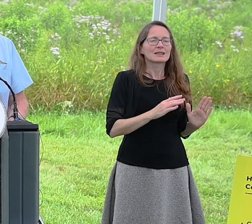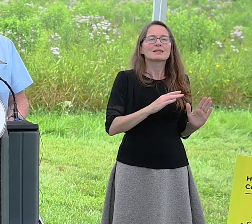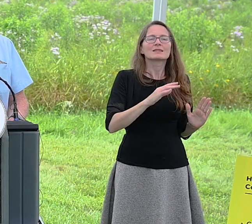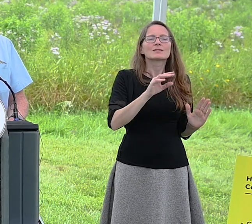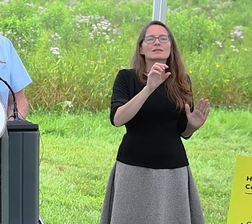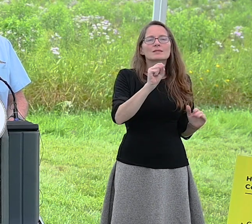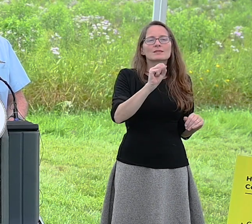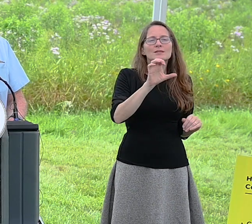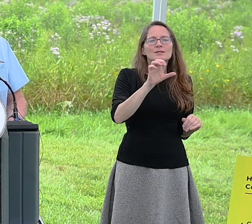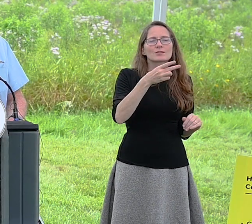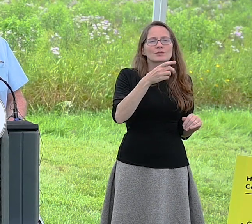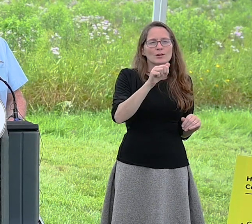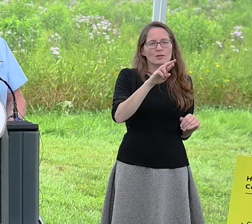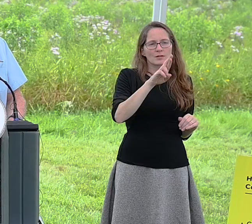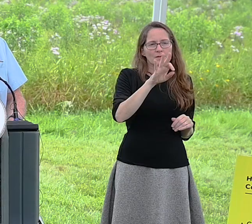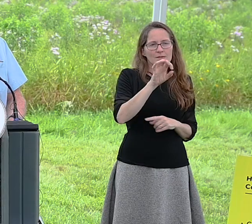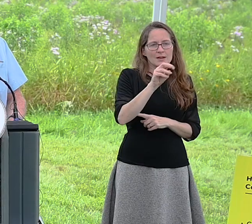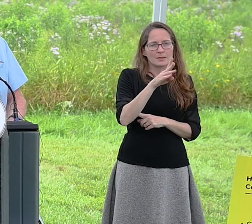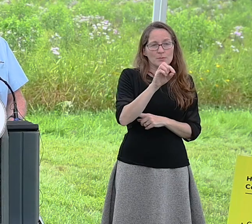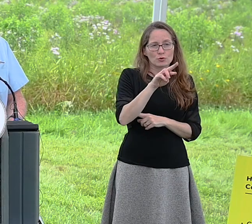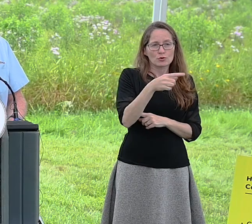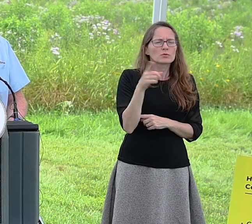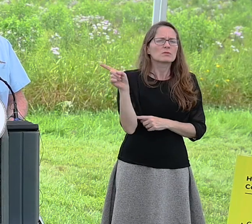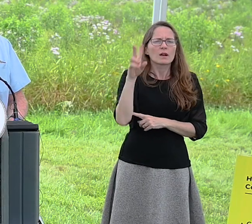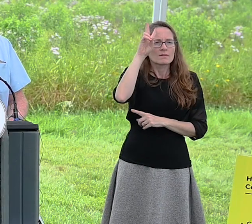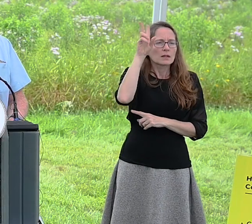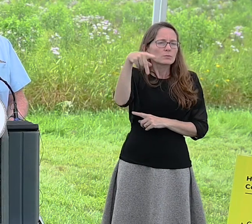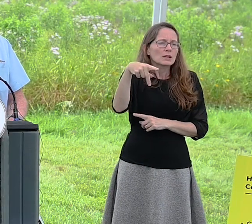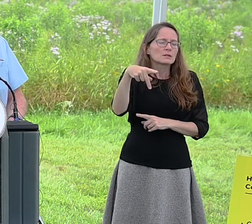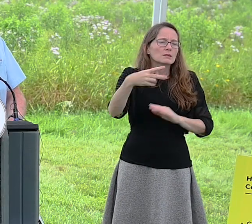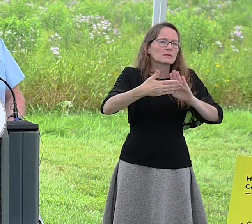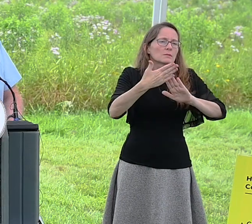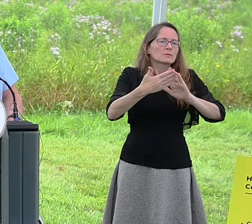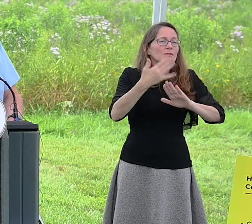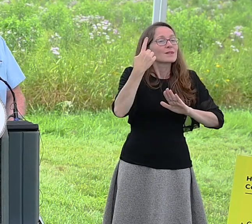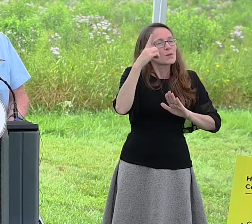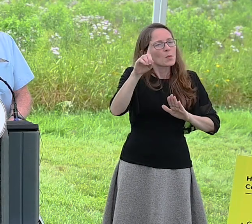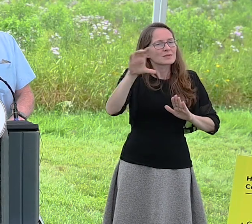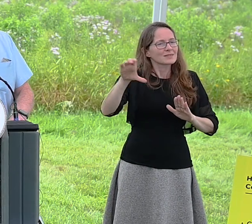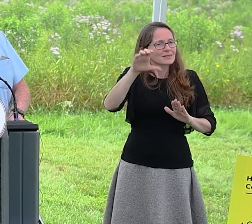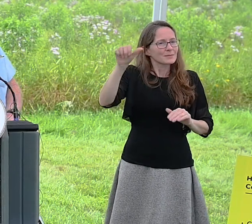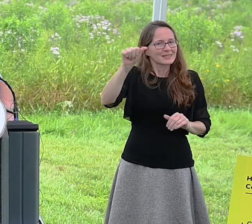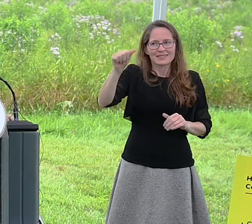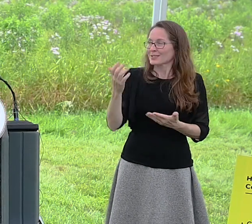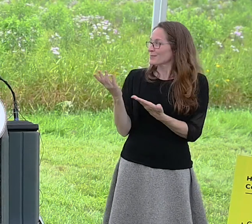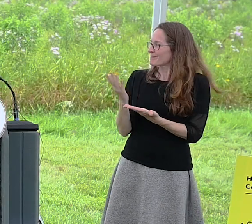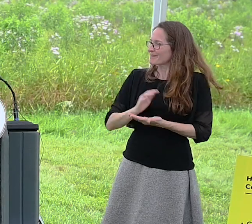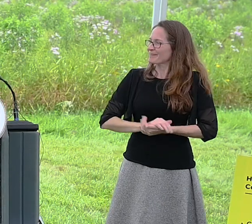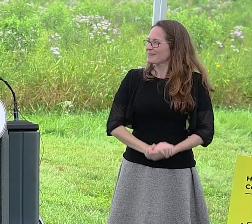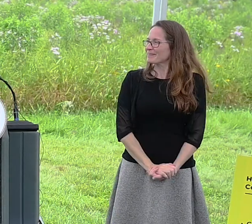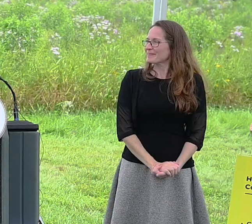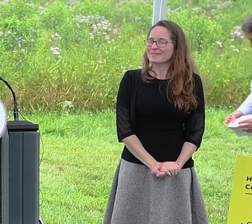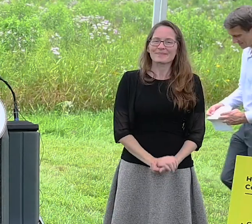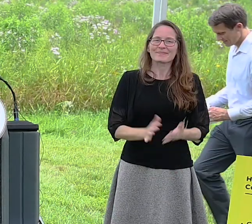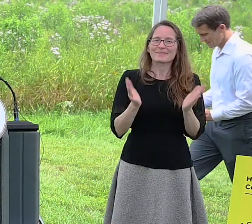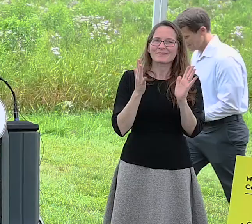Scharfenberg, who is the Vice President of Operations for the Columbia Association. Jeremy?